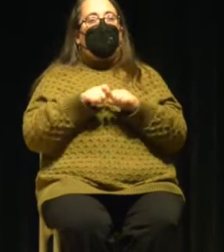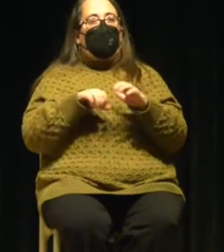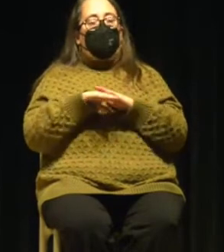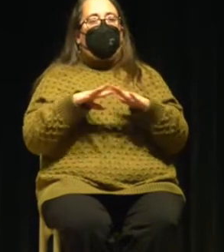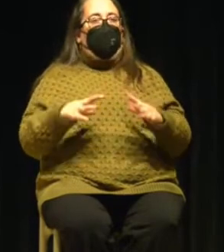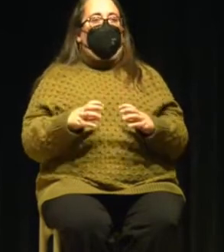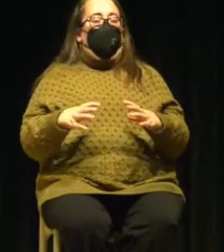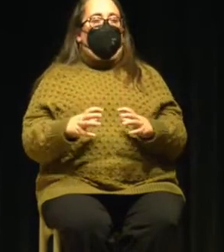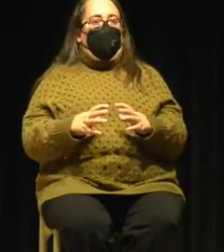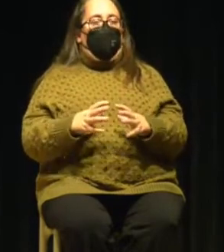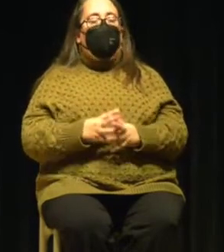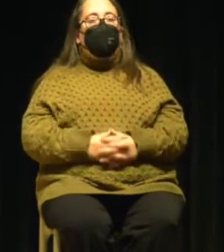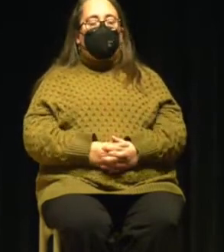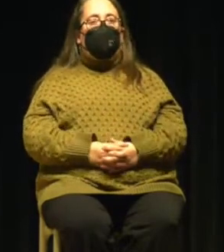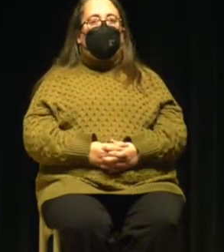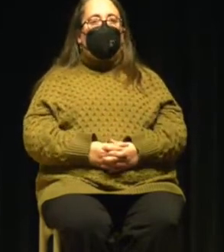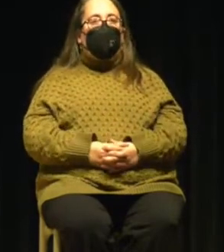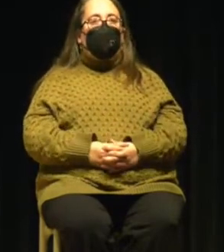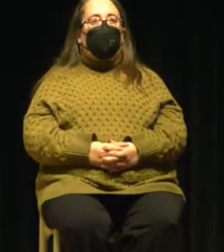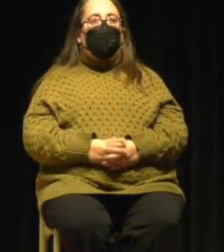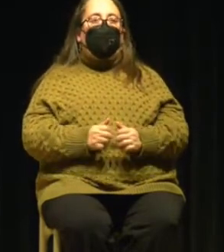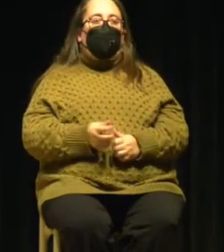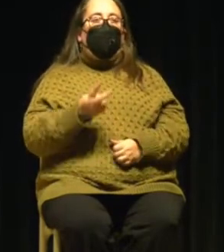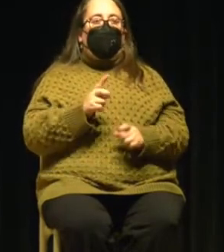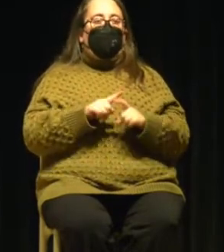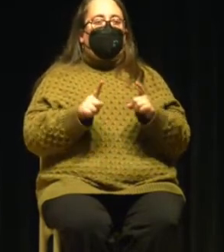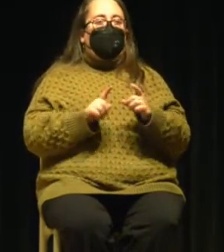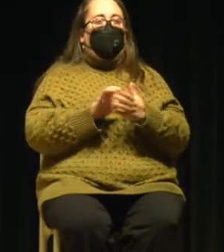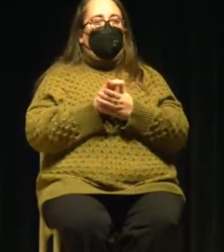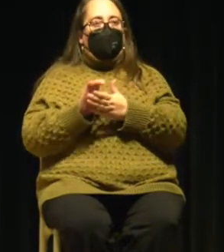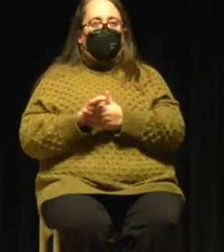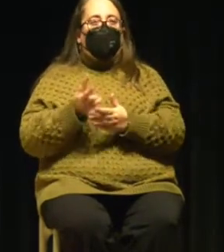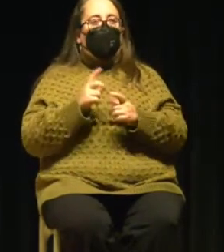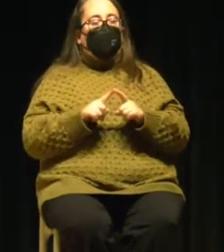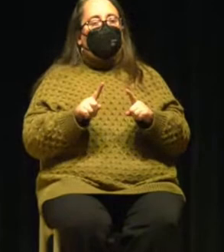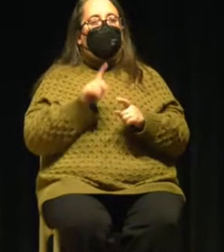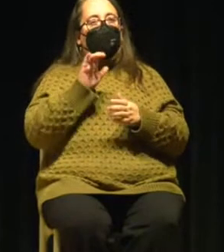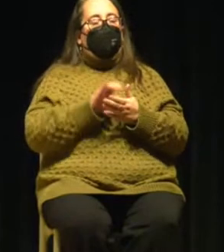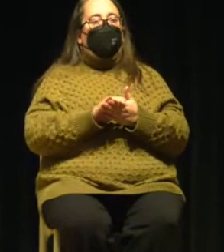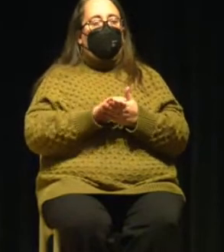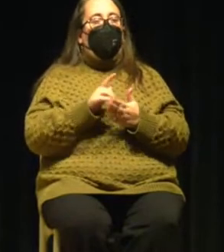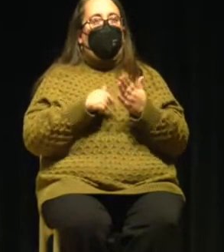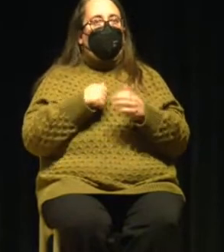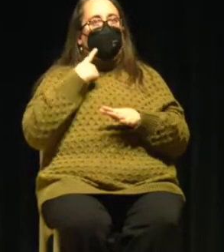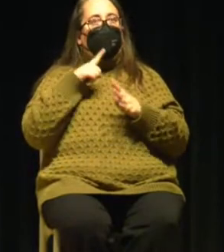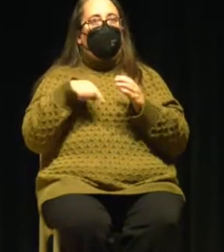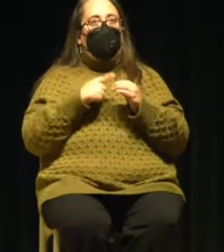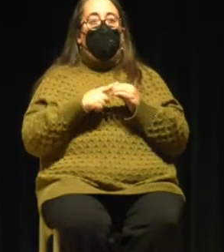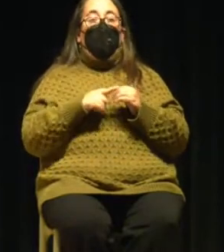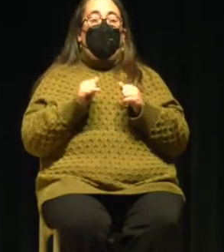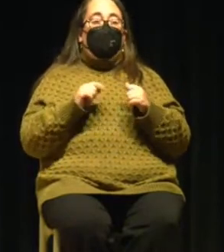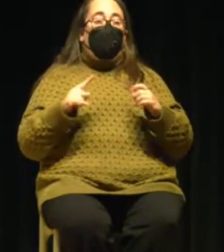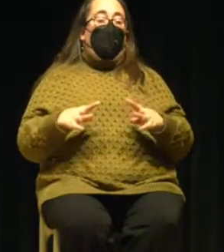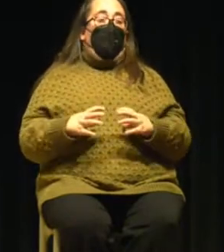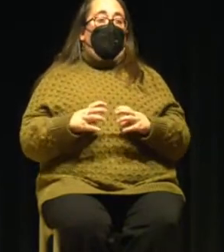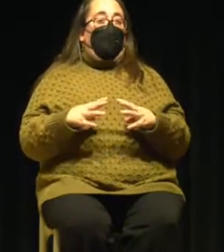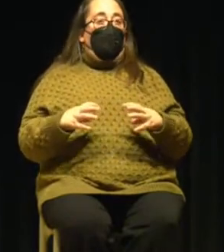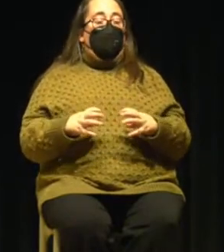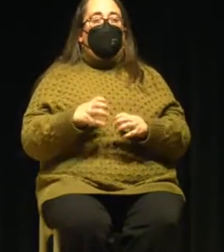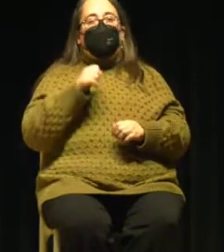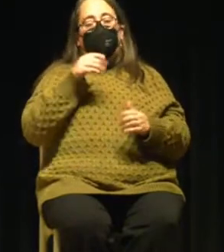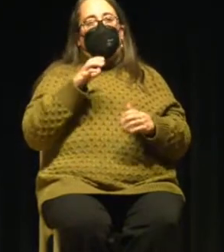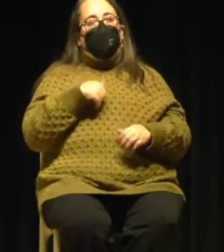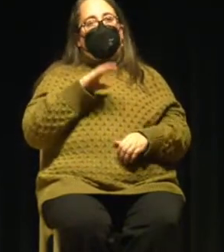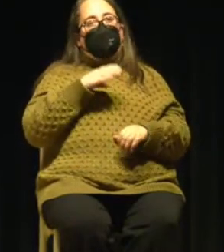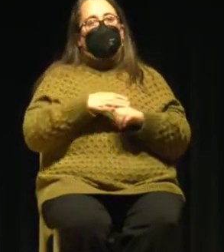into labor with in two different marriages, two different husbands, all I would be thinking about as I'm having horrible labor pains is, don't let my